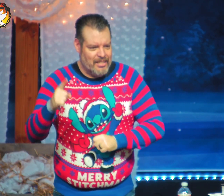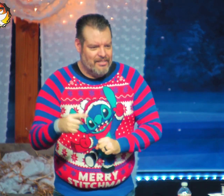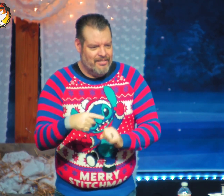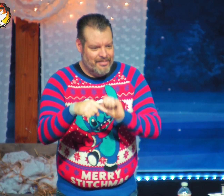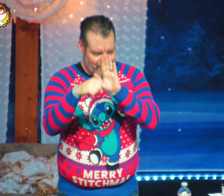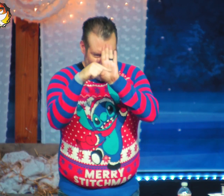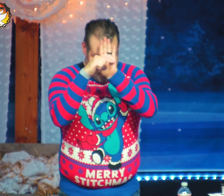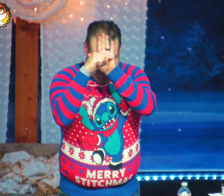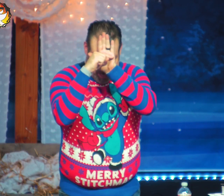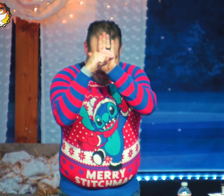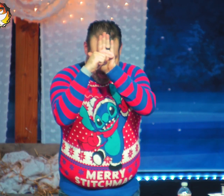Rejoice.